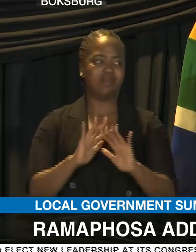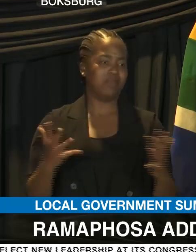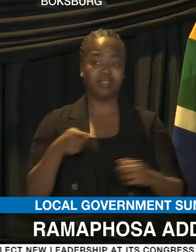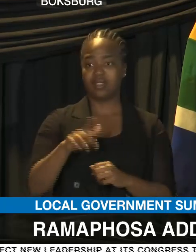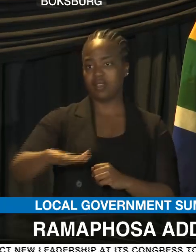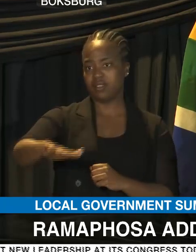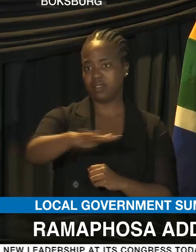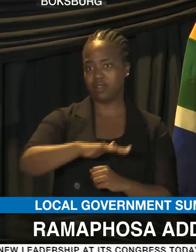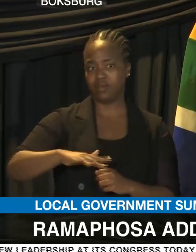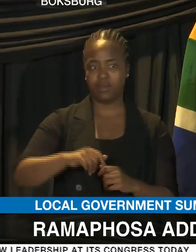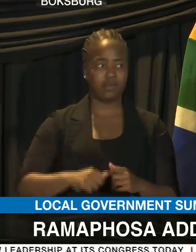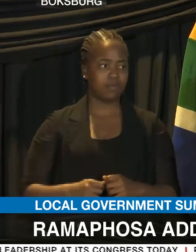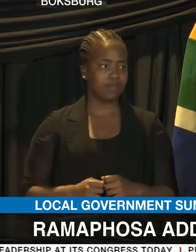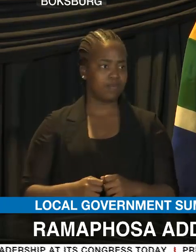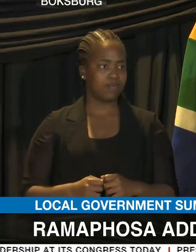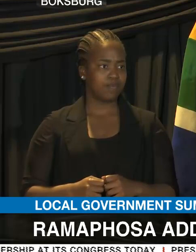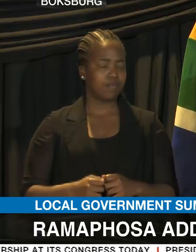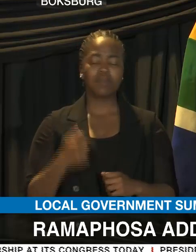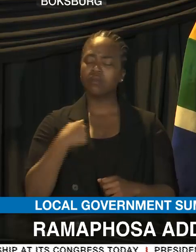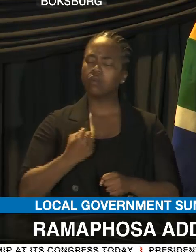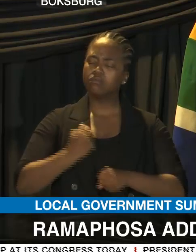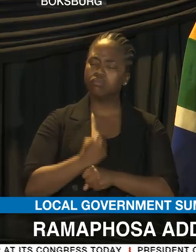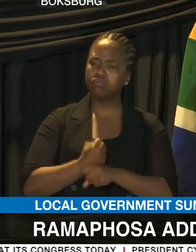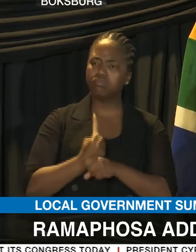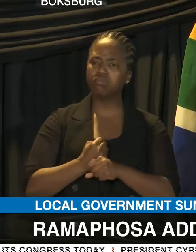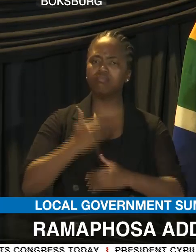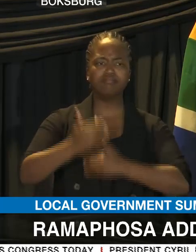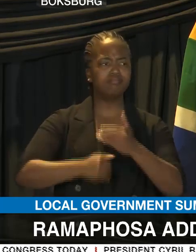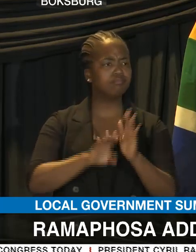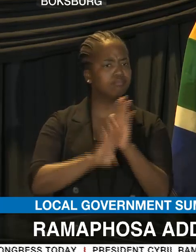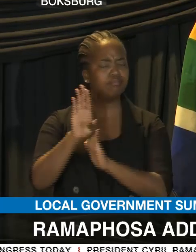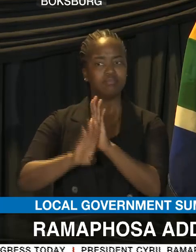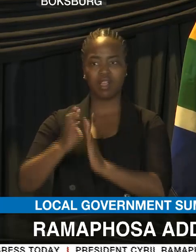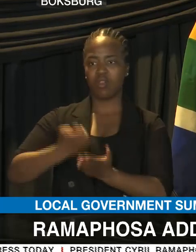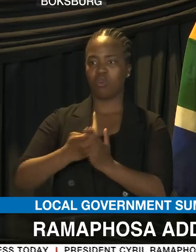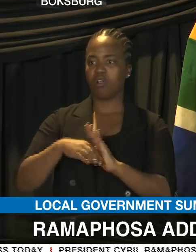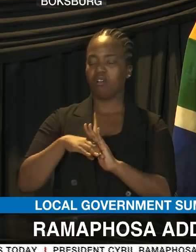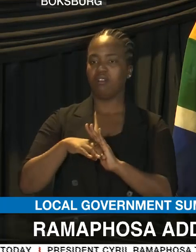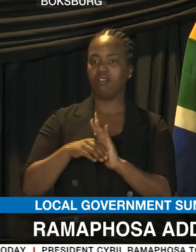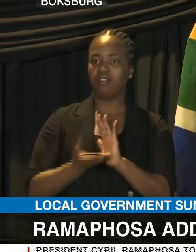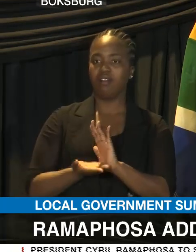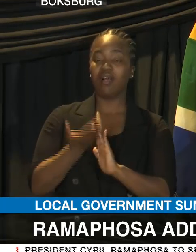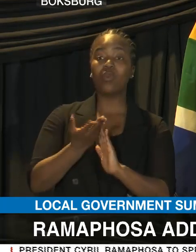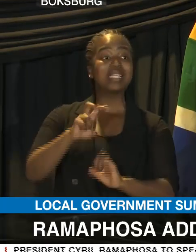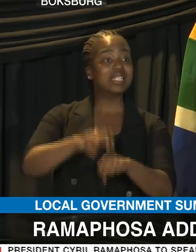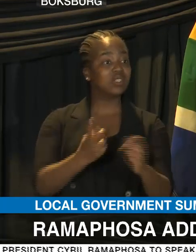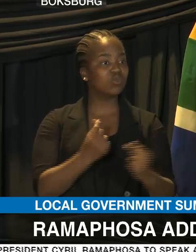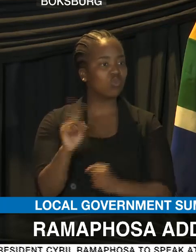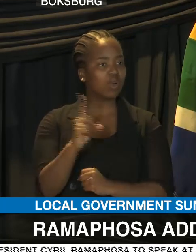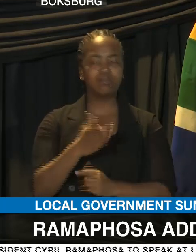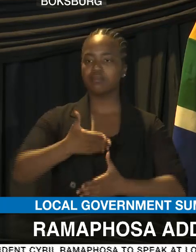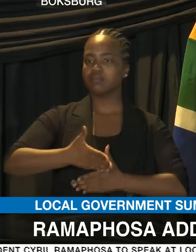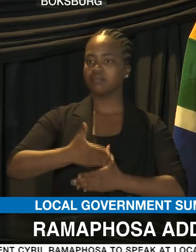that area. As we work to promote local economic development, we need to consider the role